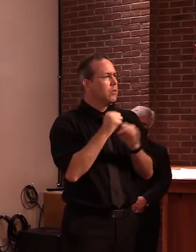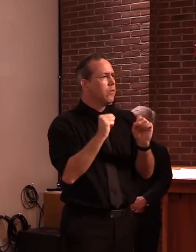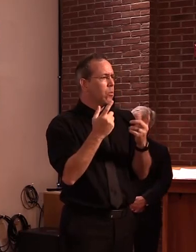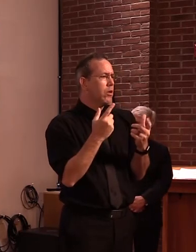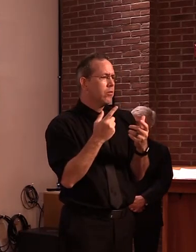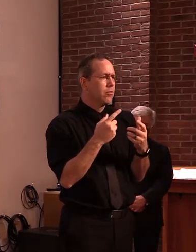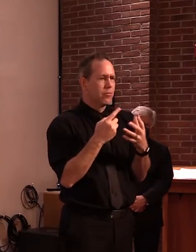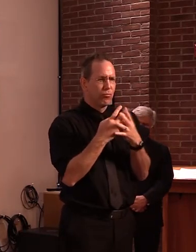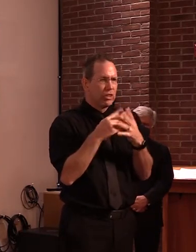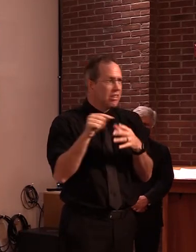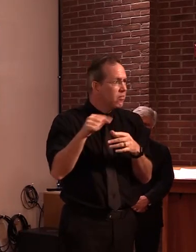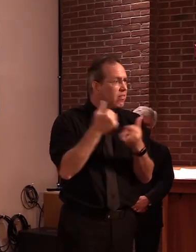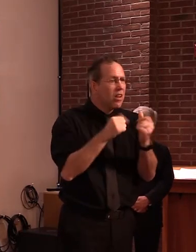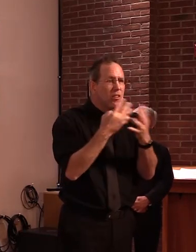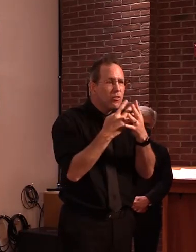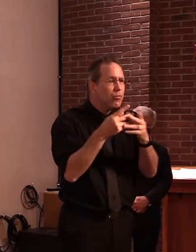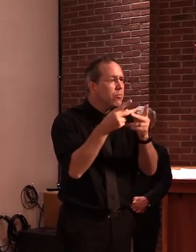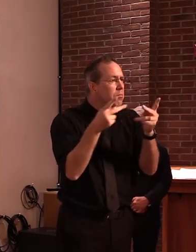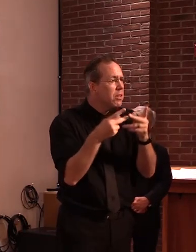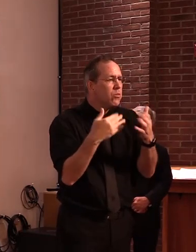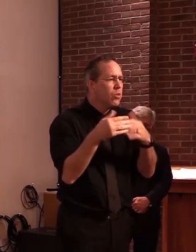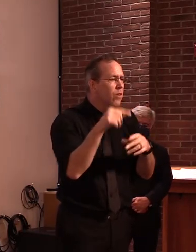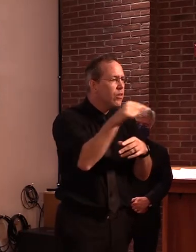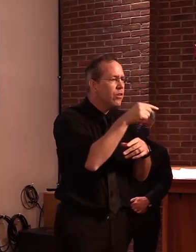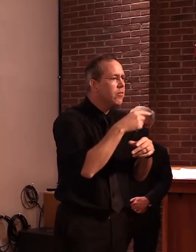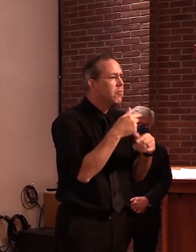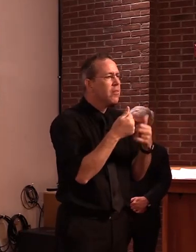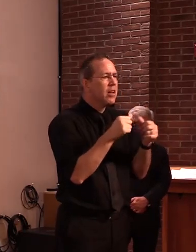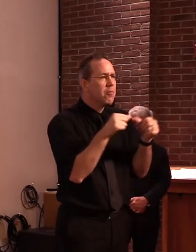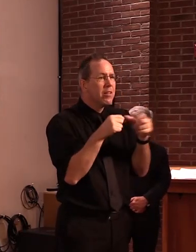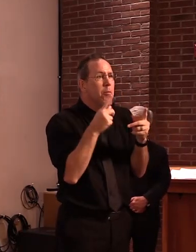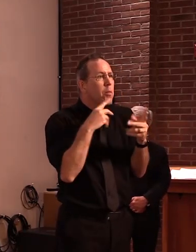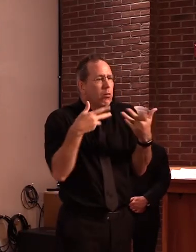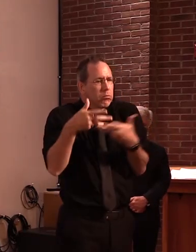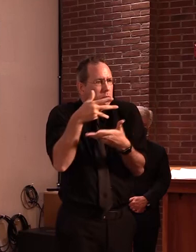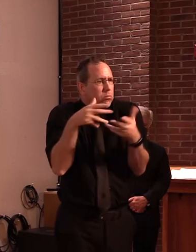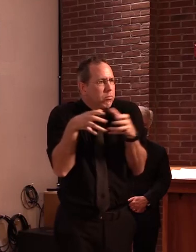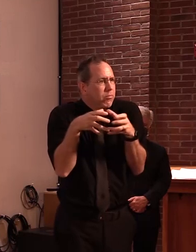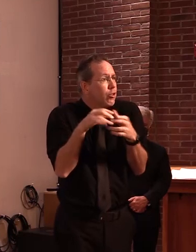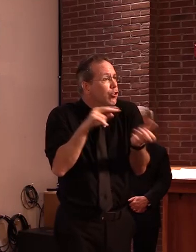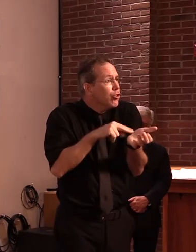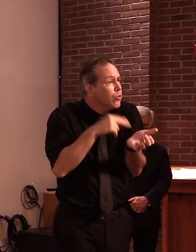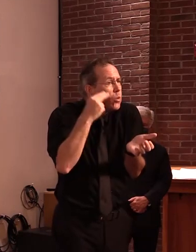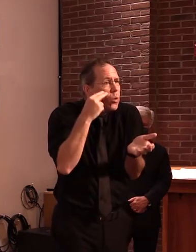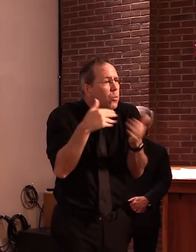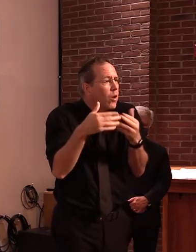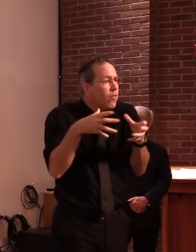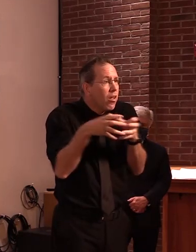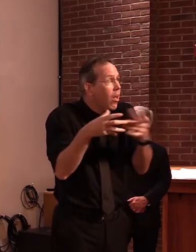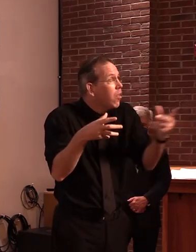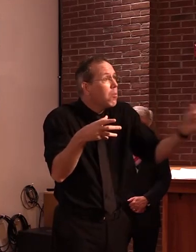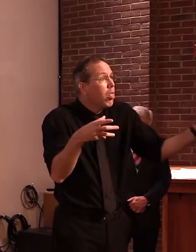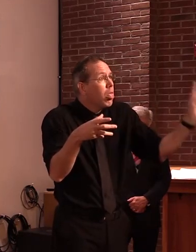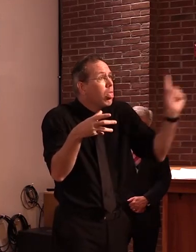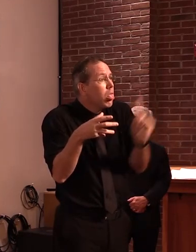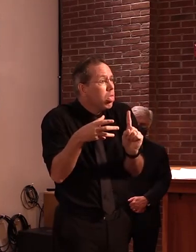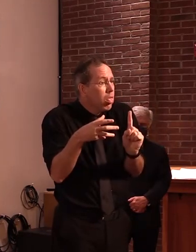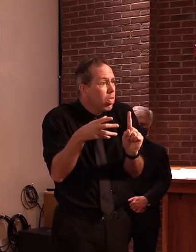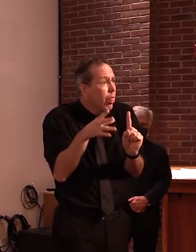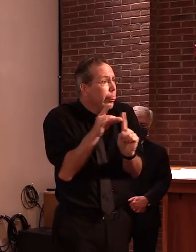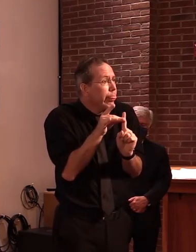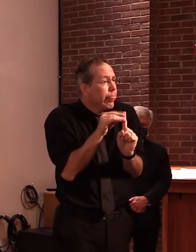that's self-enclosed like a prison, is that you would bring a virus in unknowingly, and in